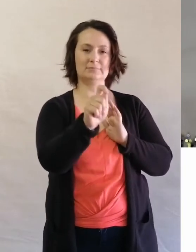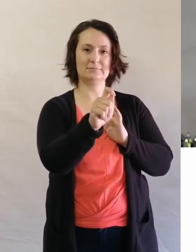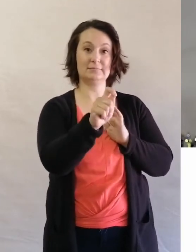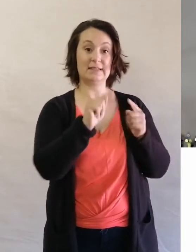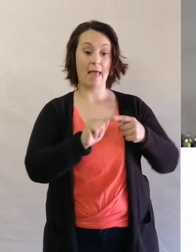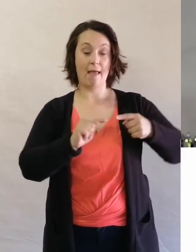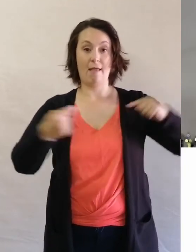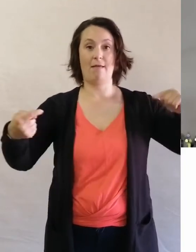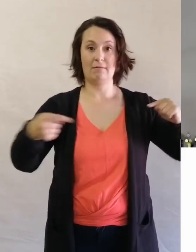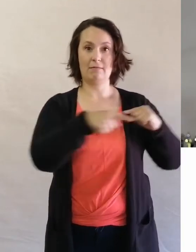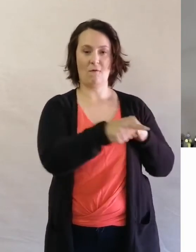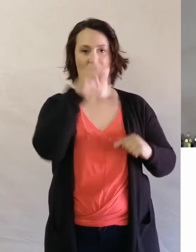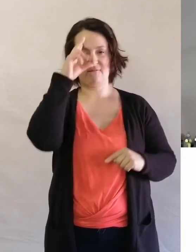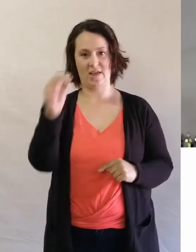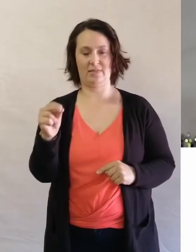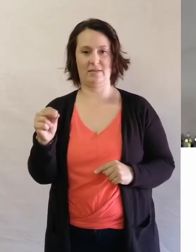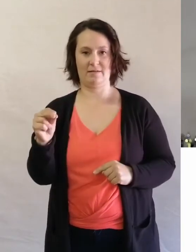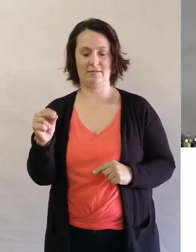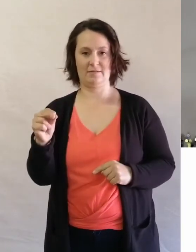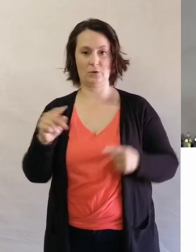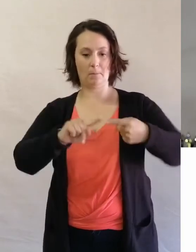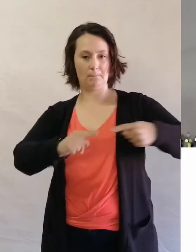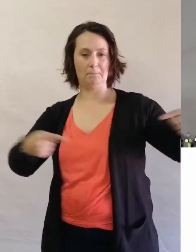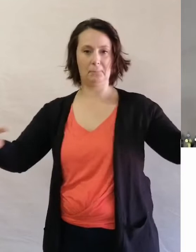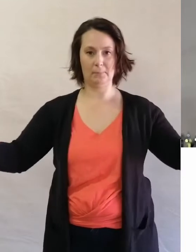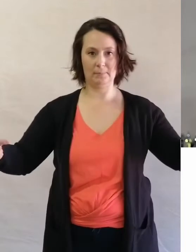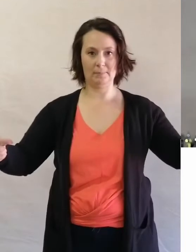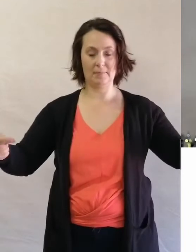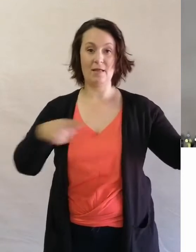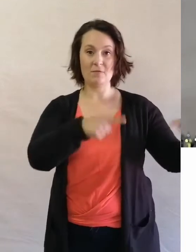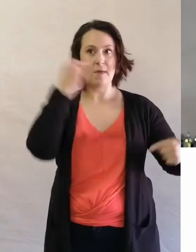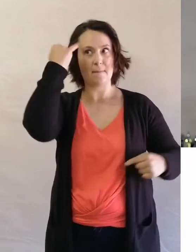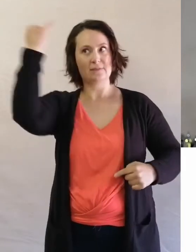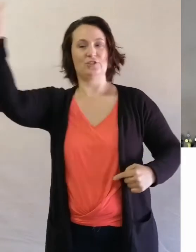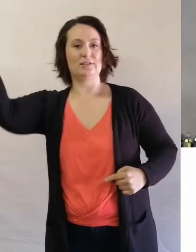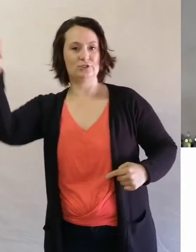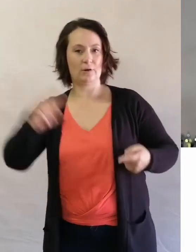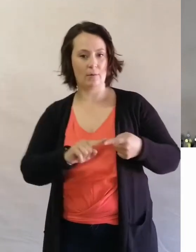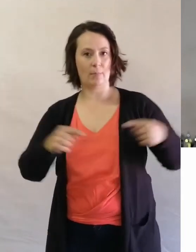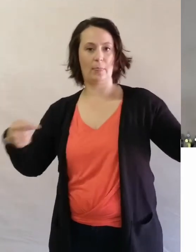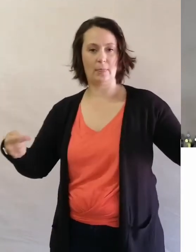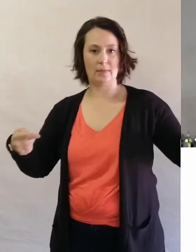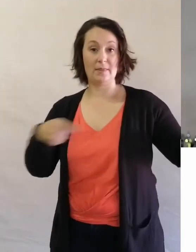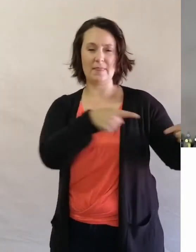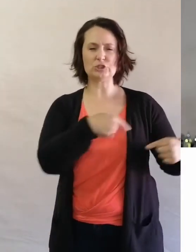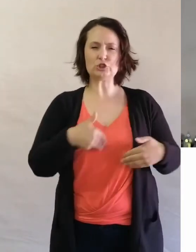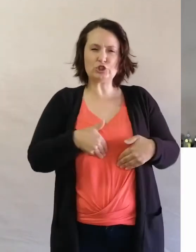faith. Our doubt is the enemy of imagination. We've got to starve it.